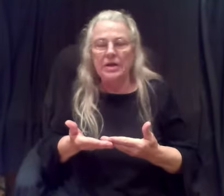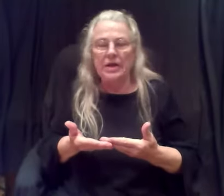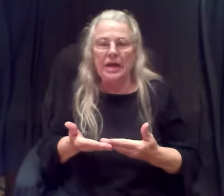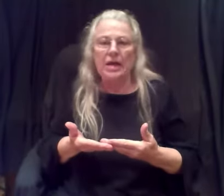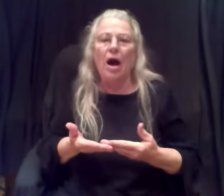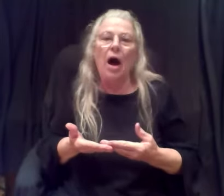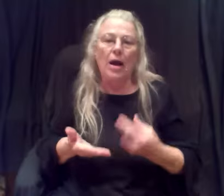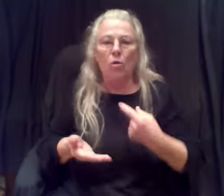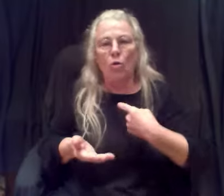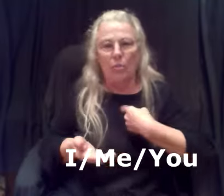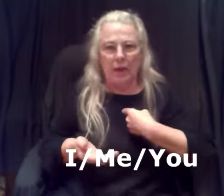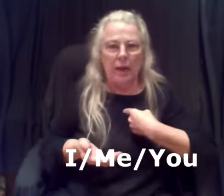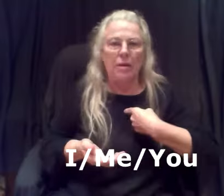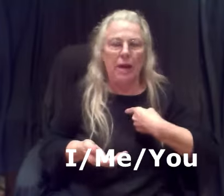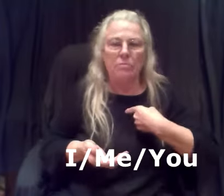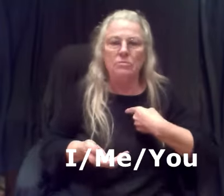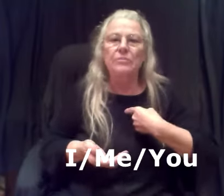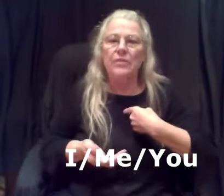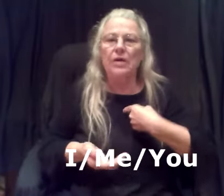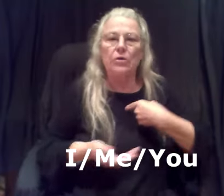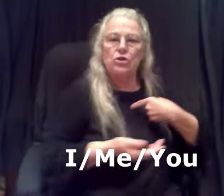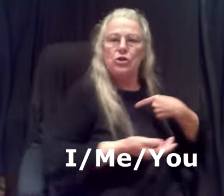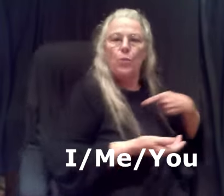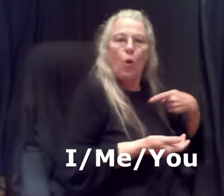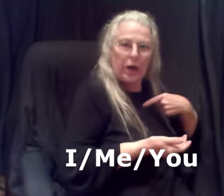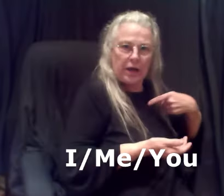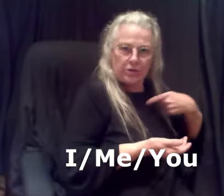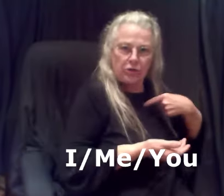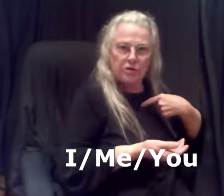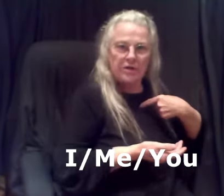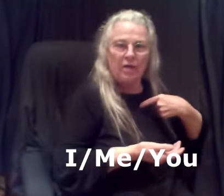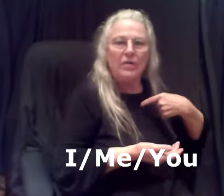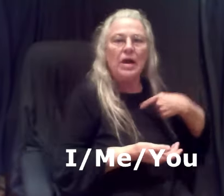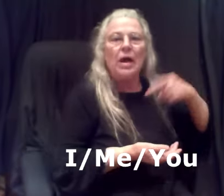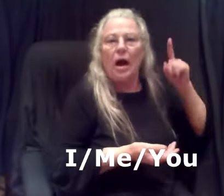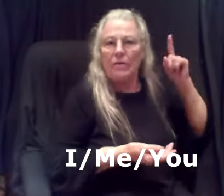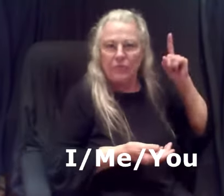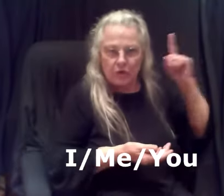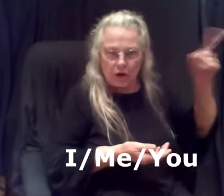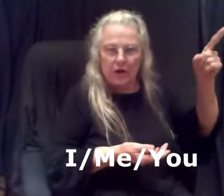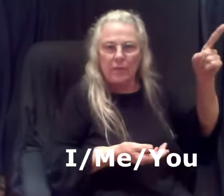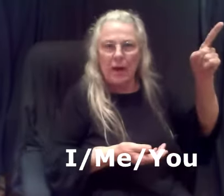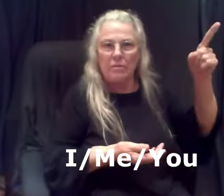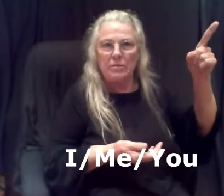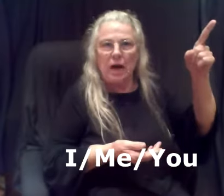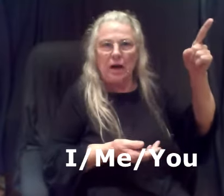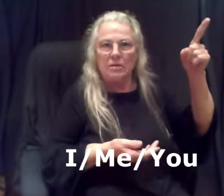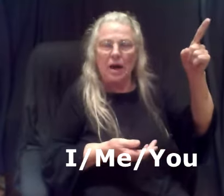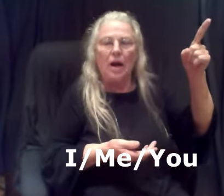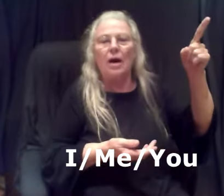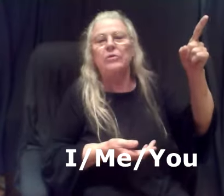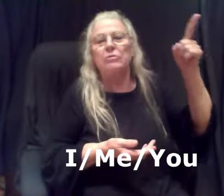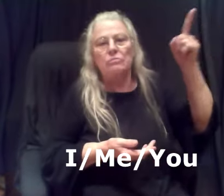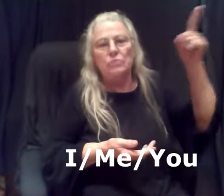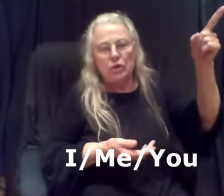need, I or me, and there you're just pointing to yourself. If you're talking about God, you